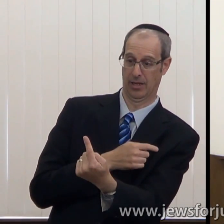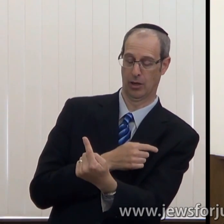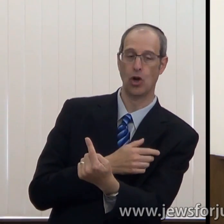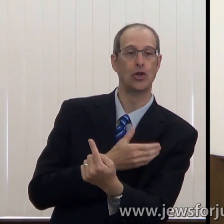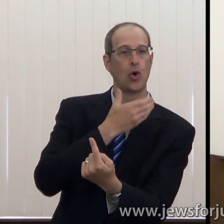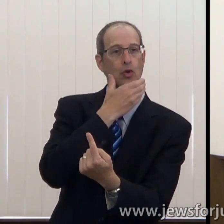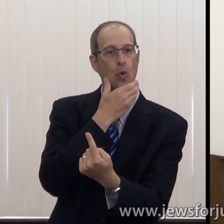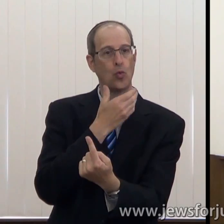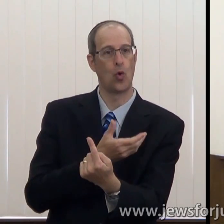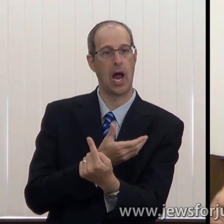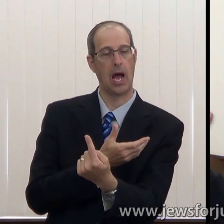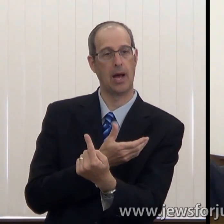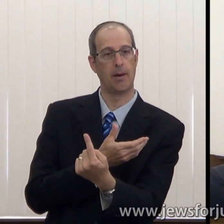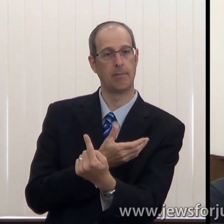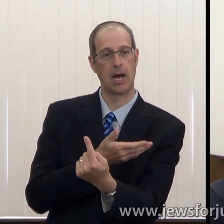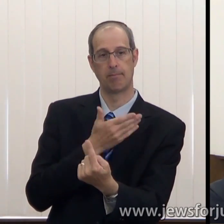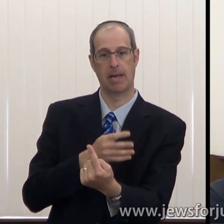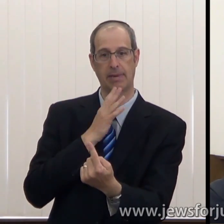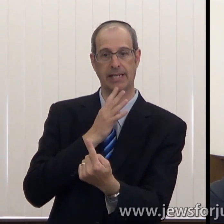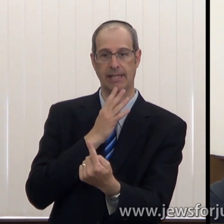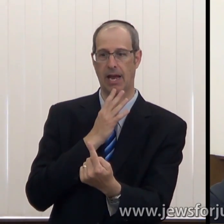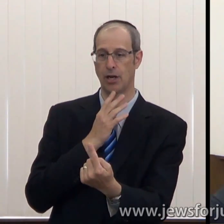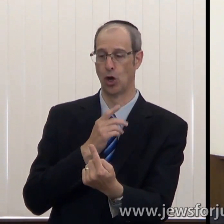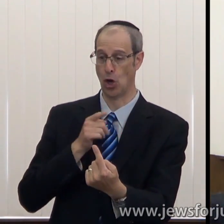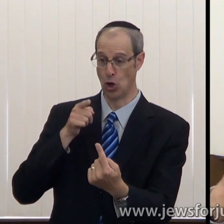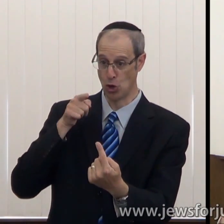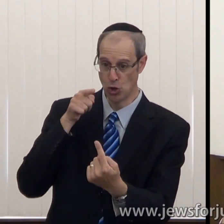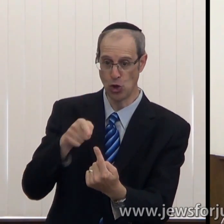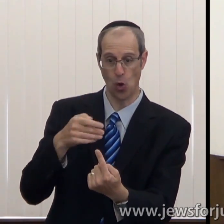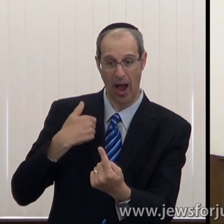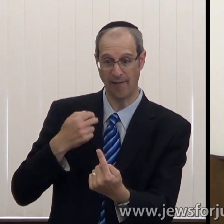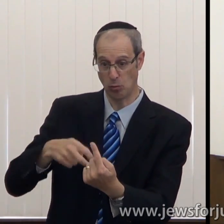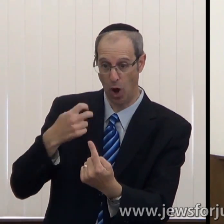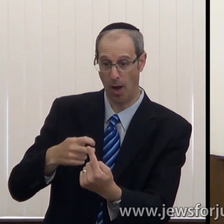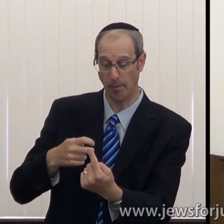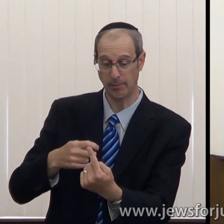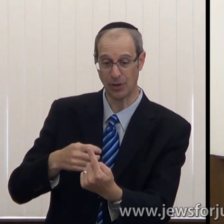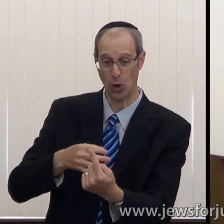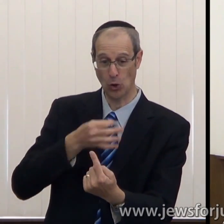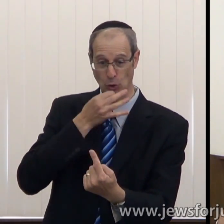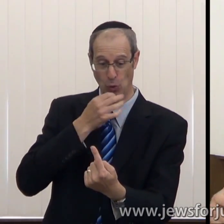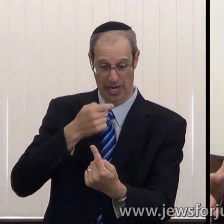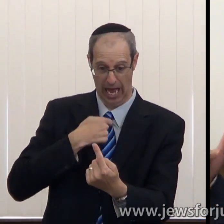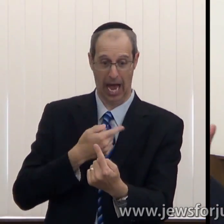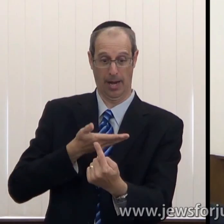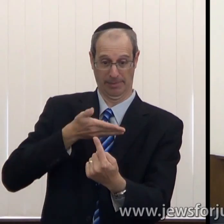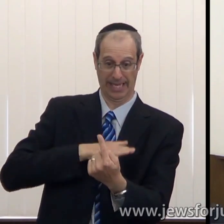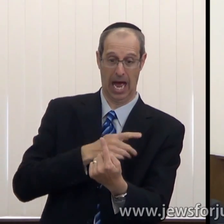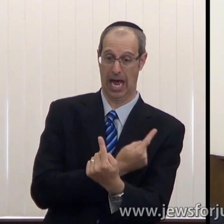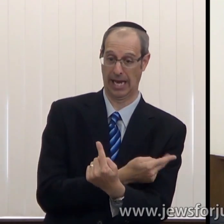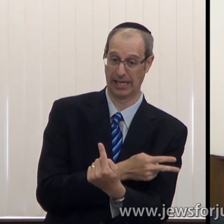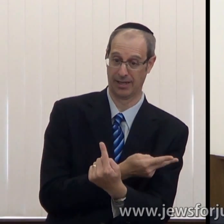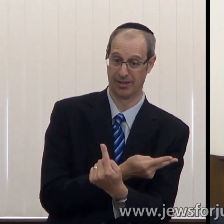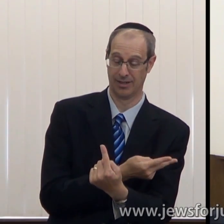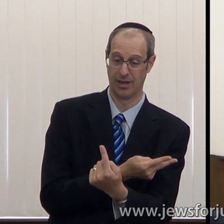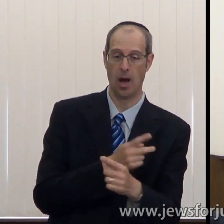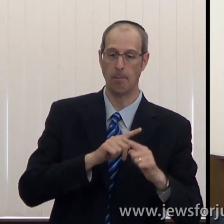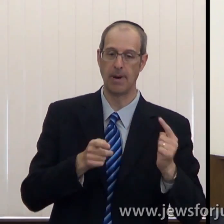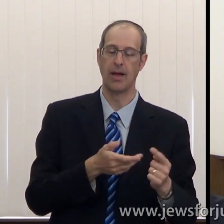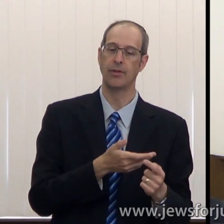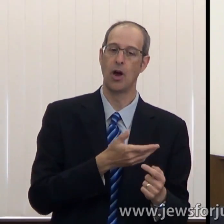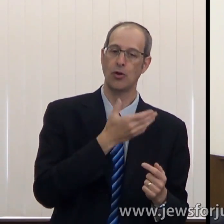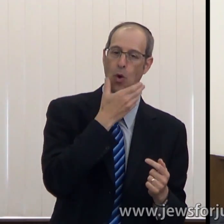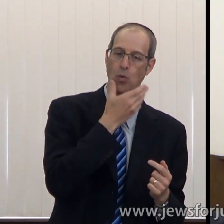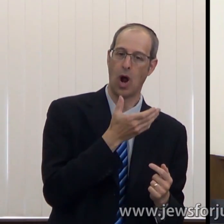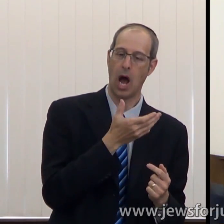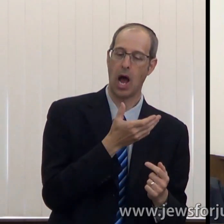could have said, you think you have problems? I'm the one that's dying. But the rabbi spent the